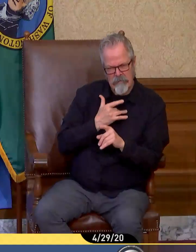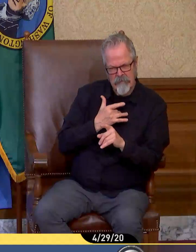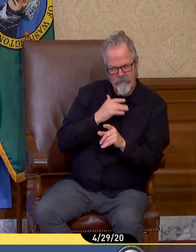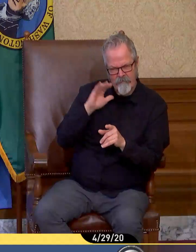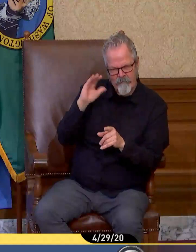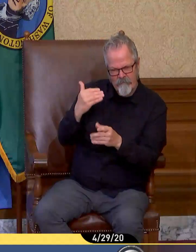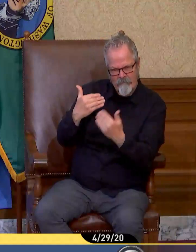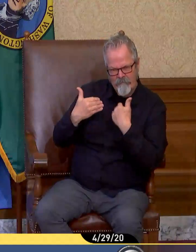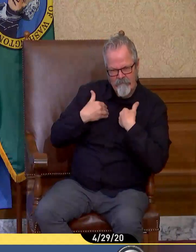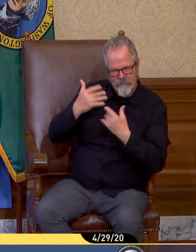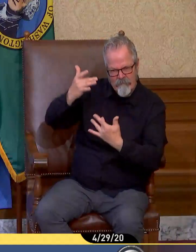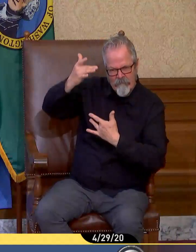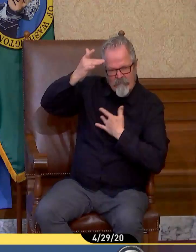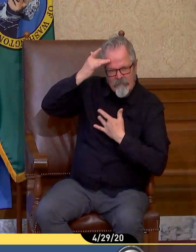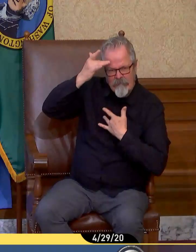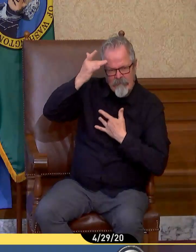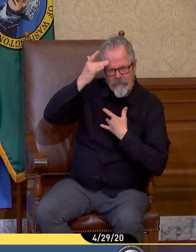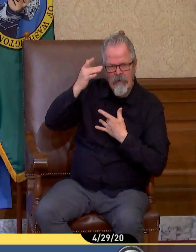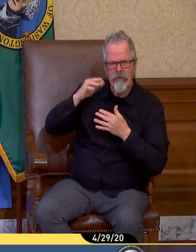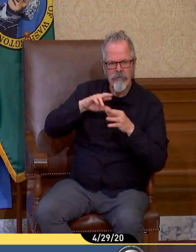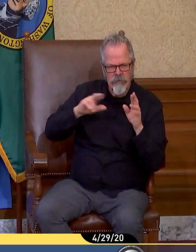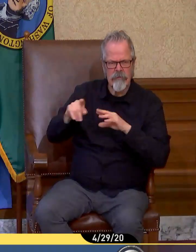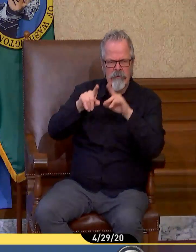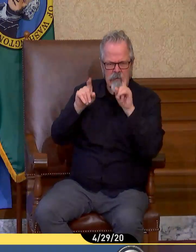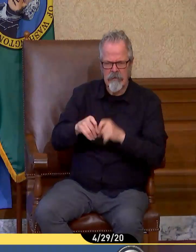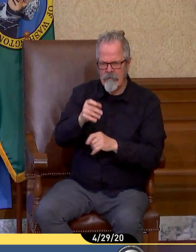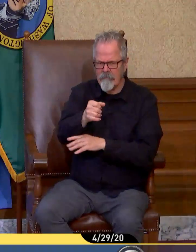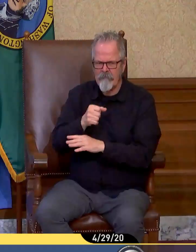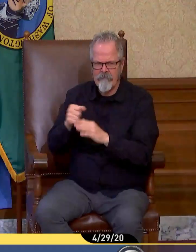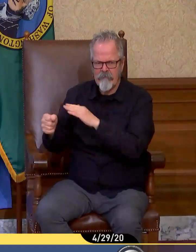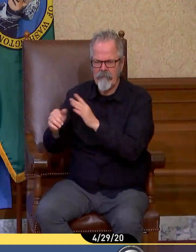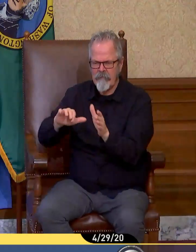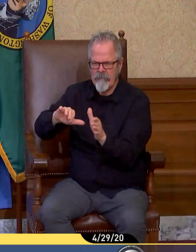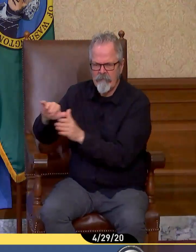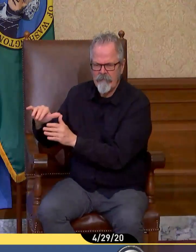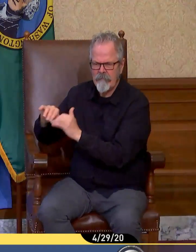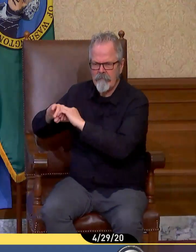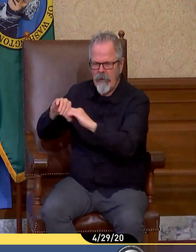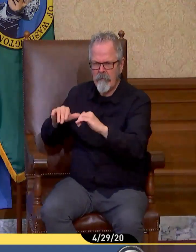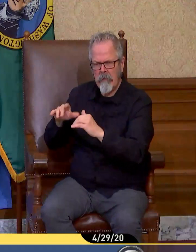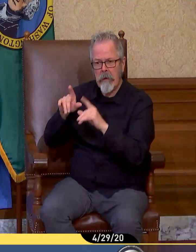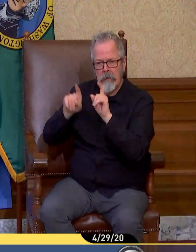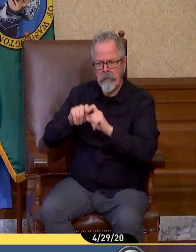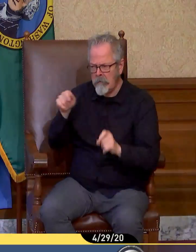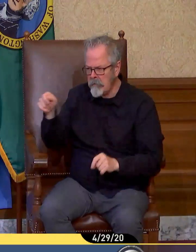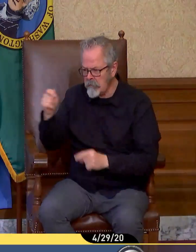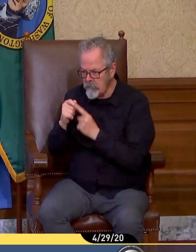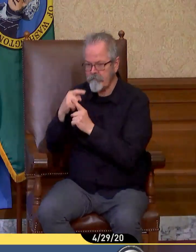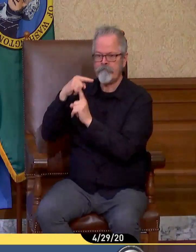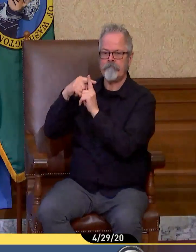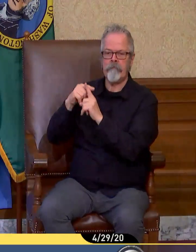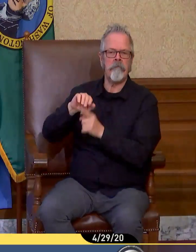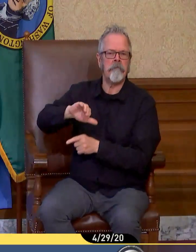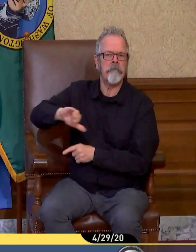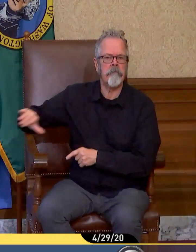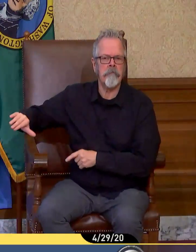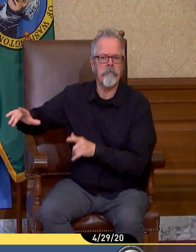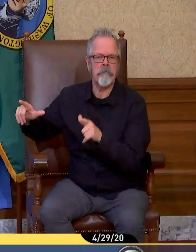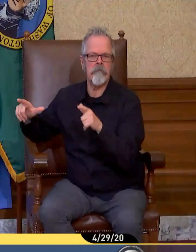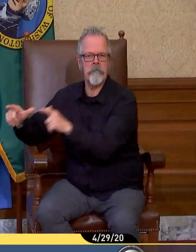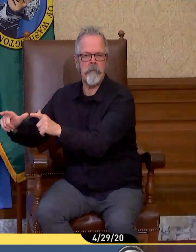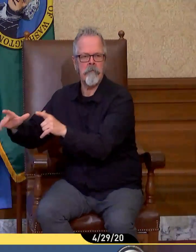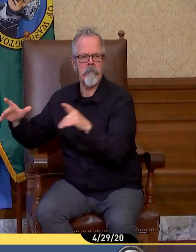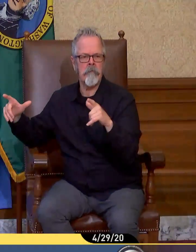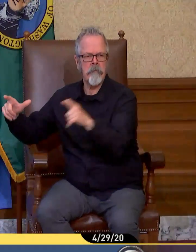this is critical because, you know, we've been dedicated and we have been effective in the blunt instrument